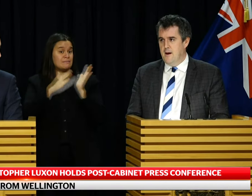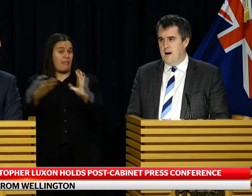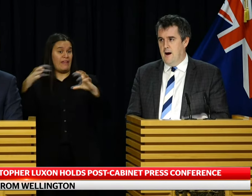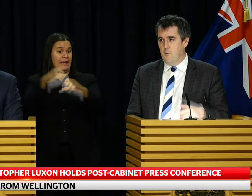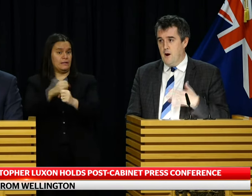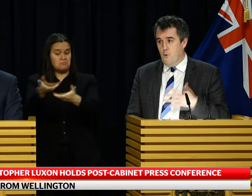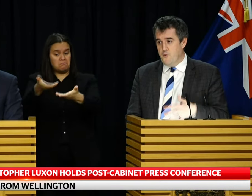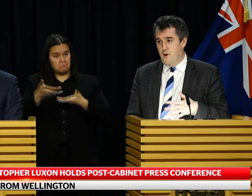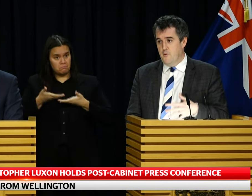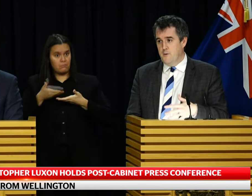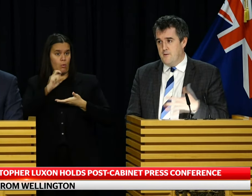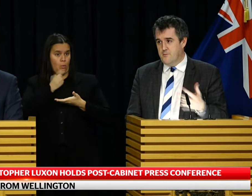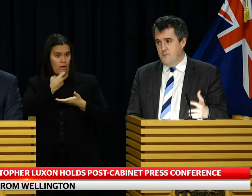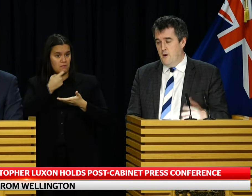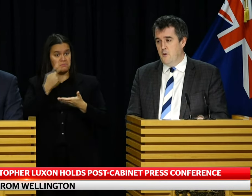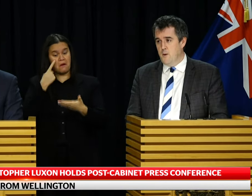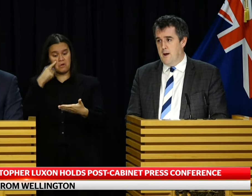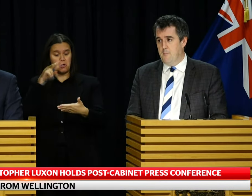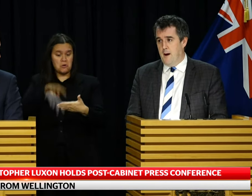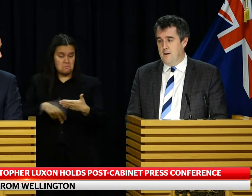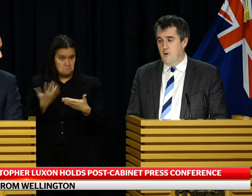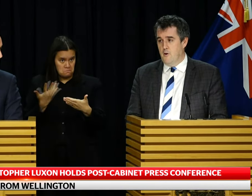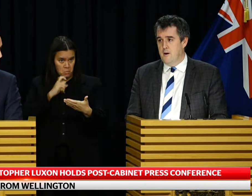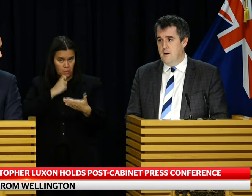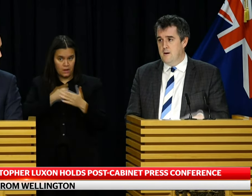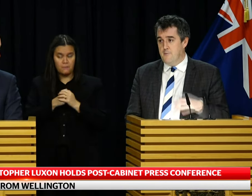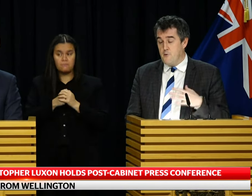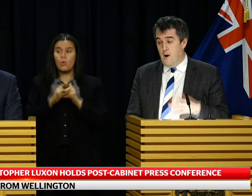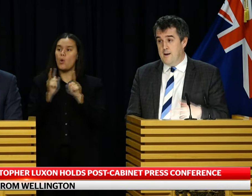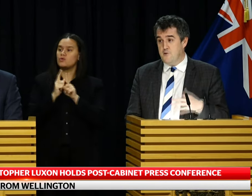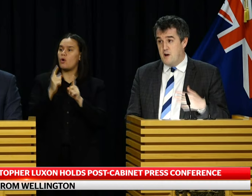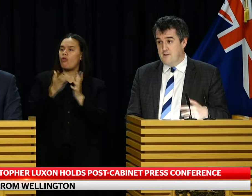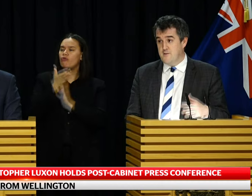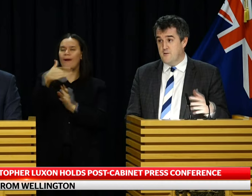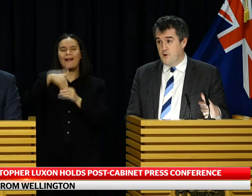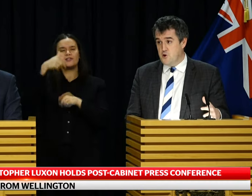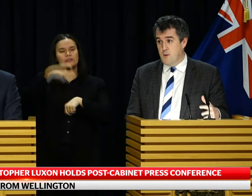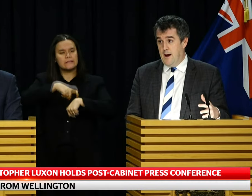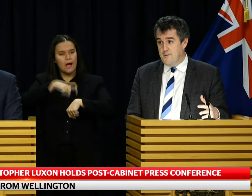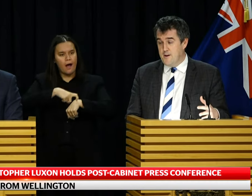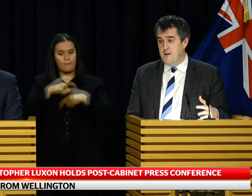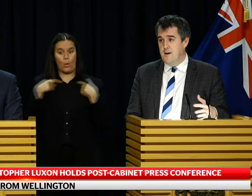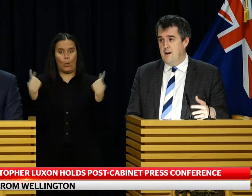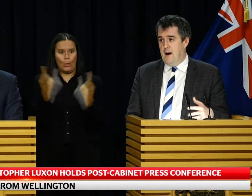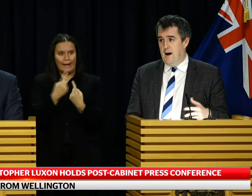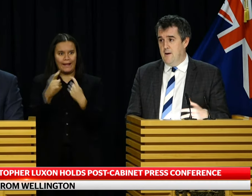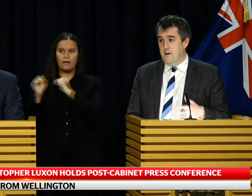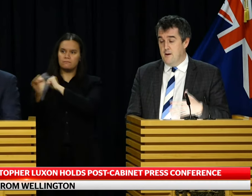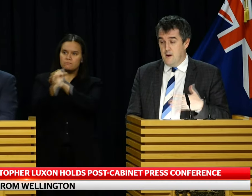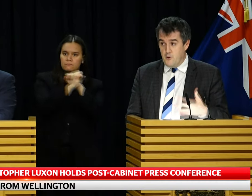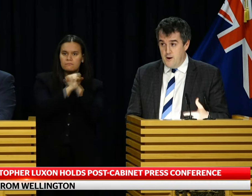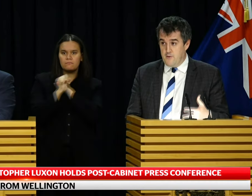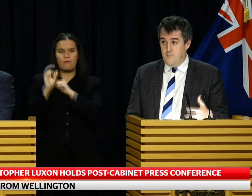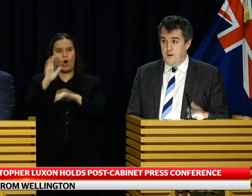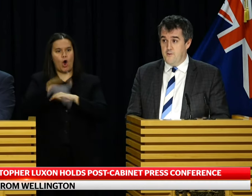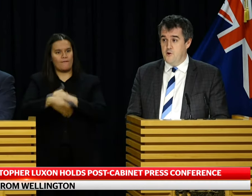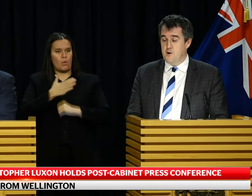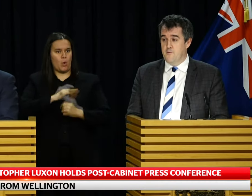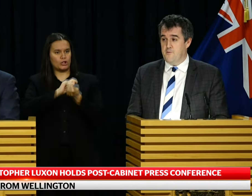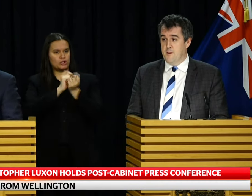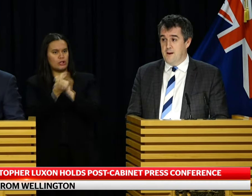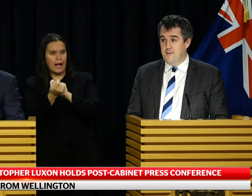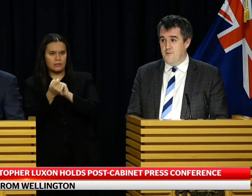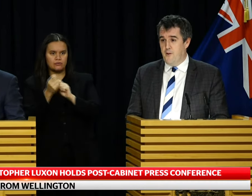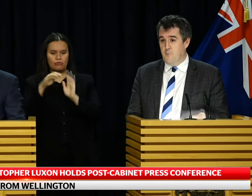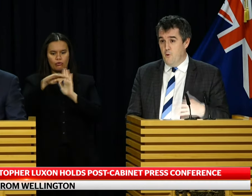that. We are also, as you know, we campaigned on a variety of changes to social housing, including adopting a